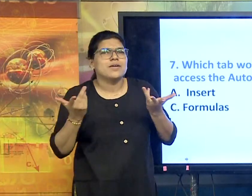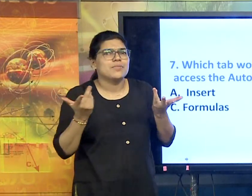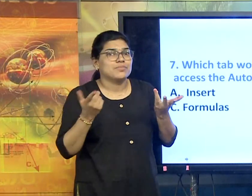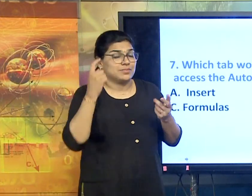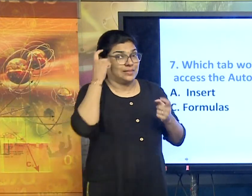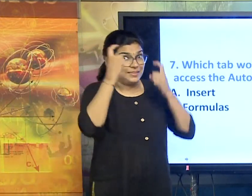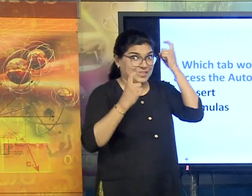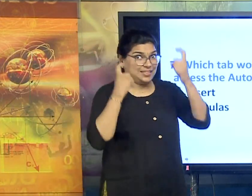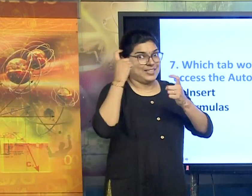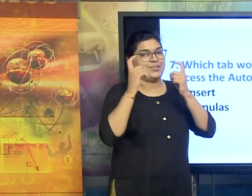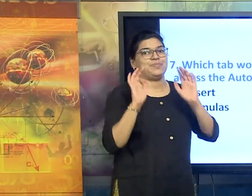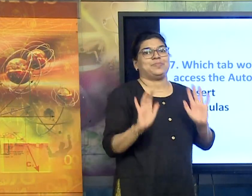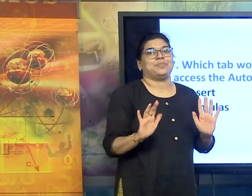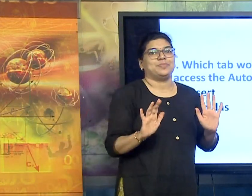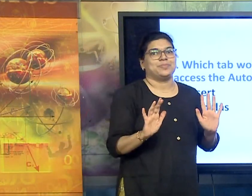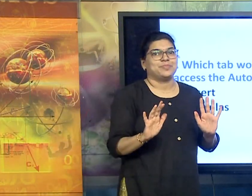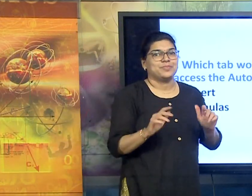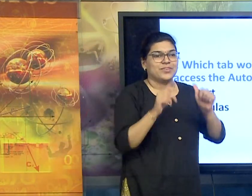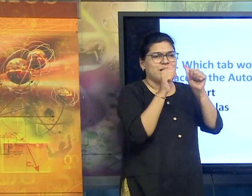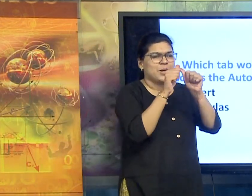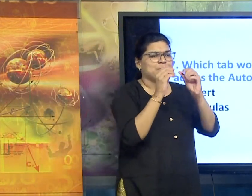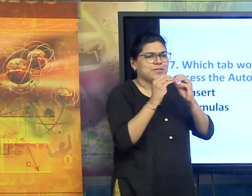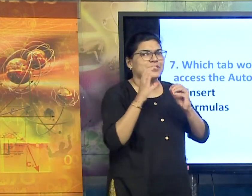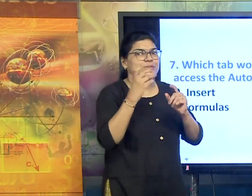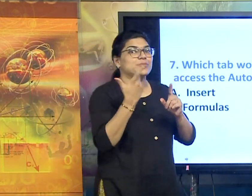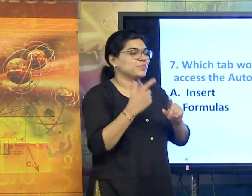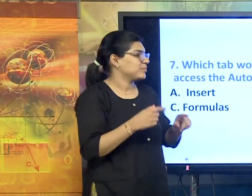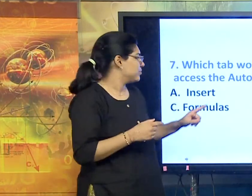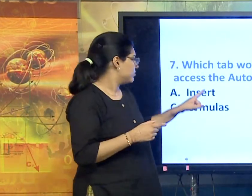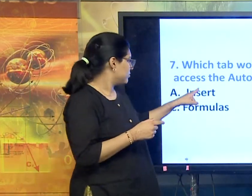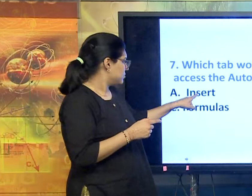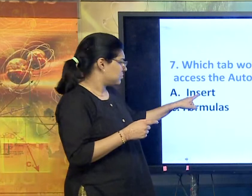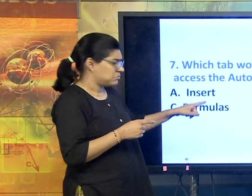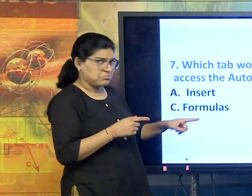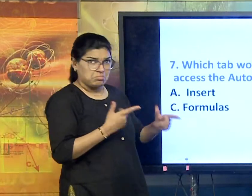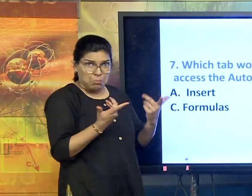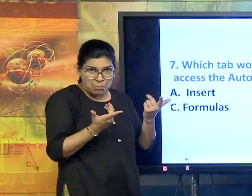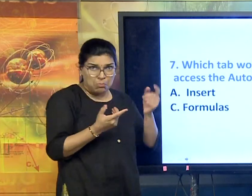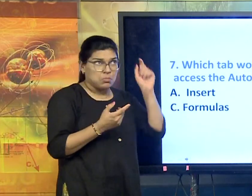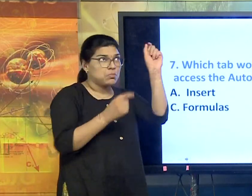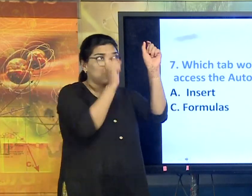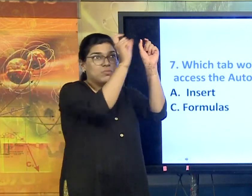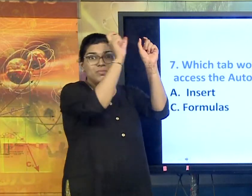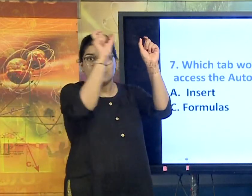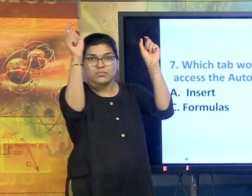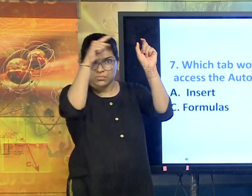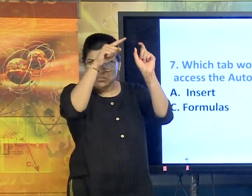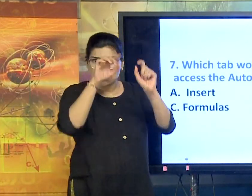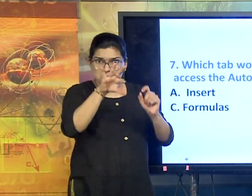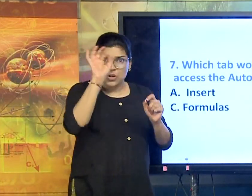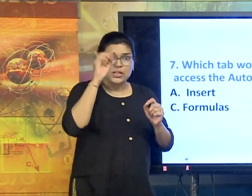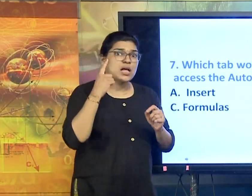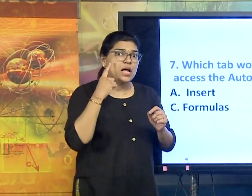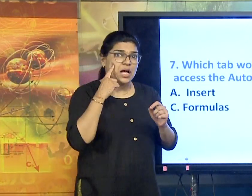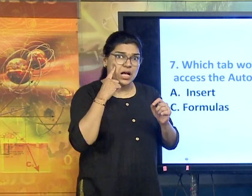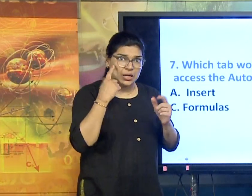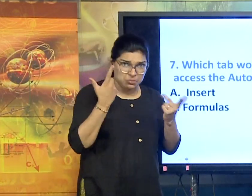Where will you go from the menu bar? So you have to choose from the 4 options which are available, A, B, C and